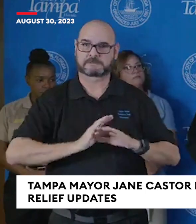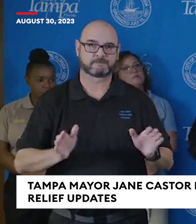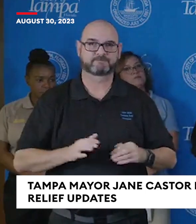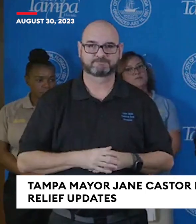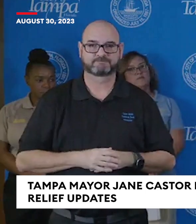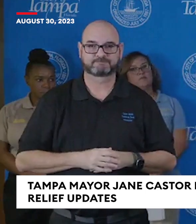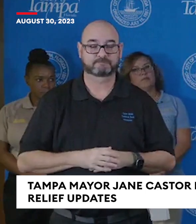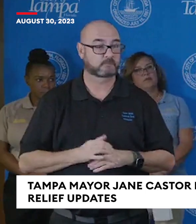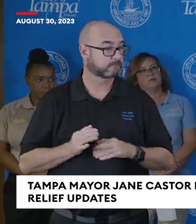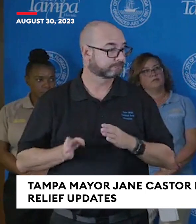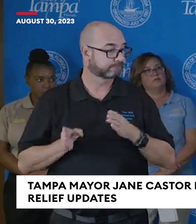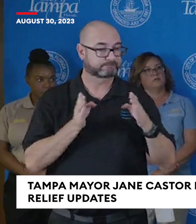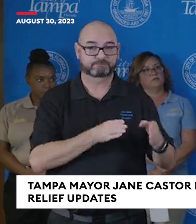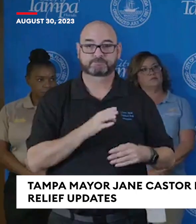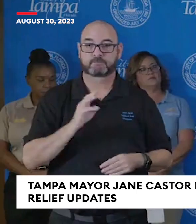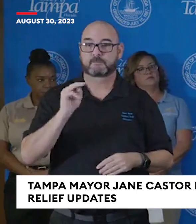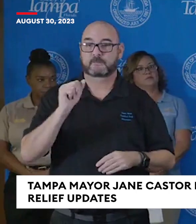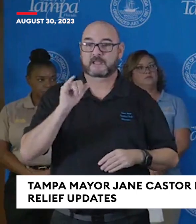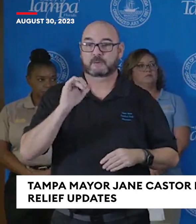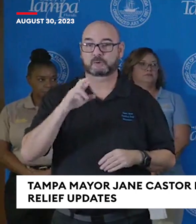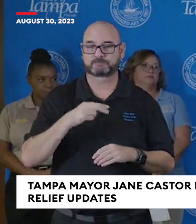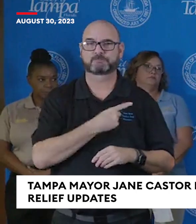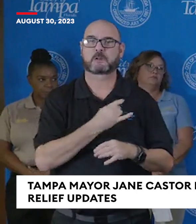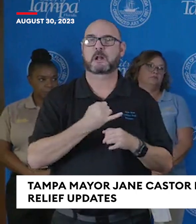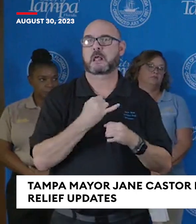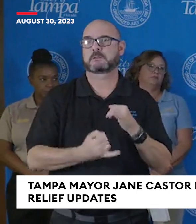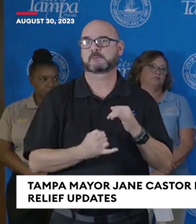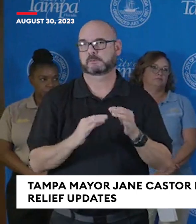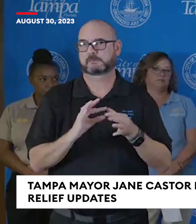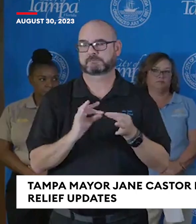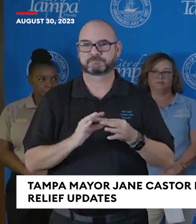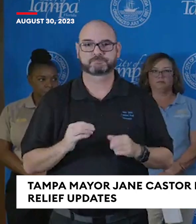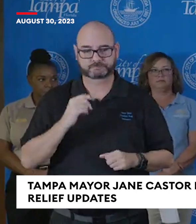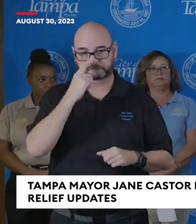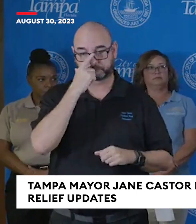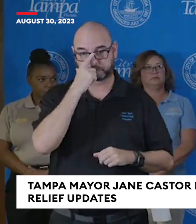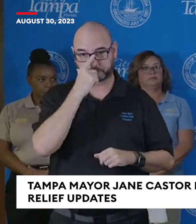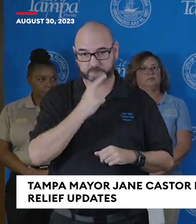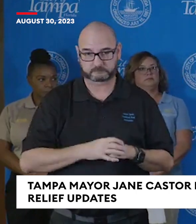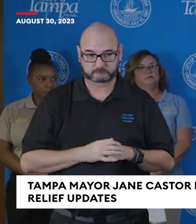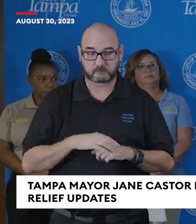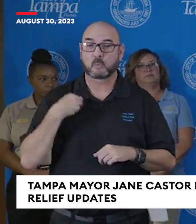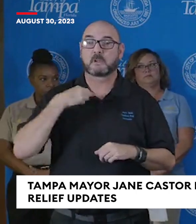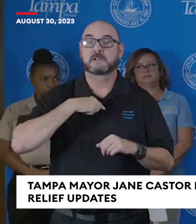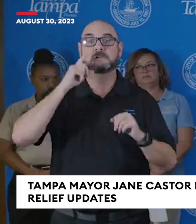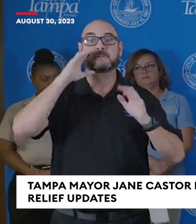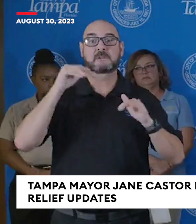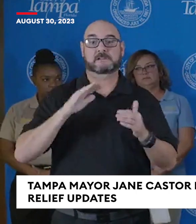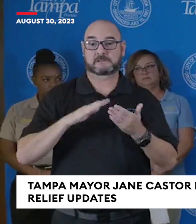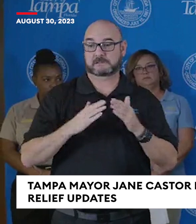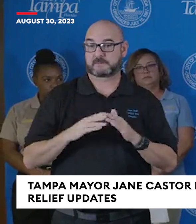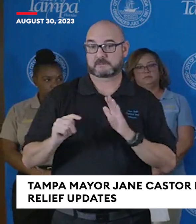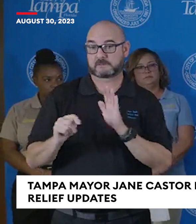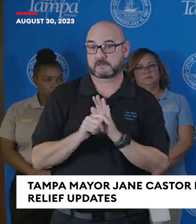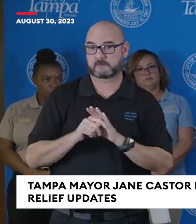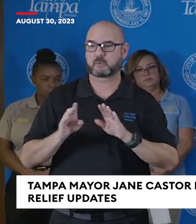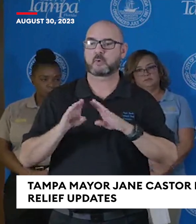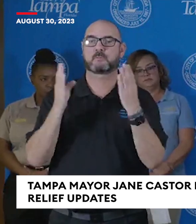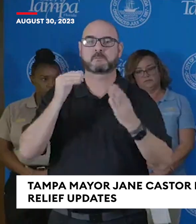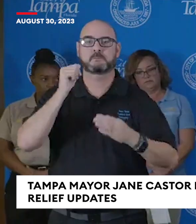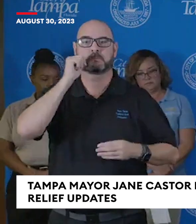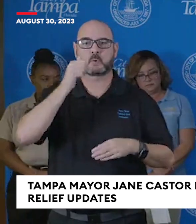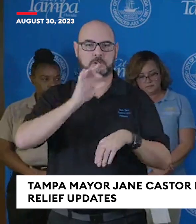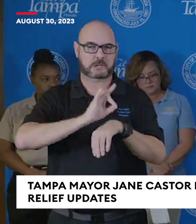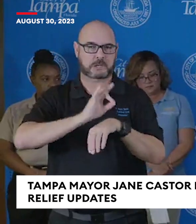All right. In closing, the city of Tampa expects to be open for business tomorrow at 8. We will